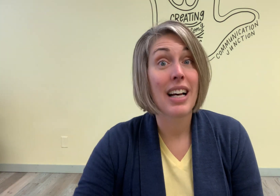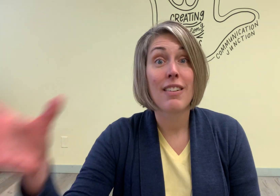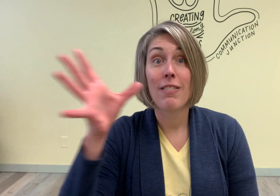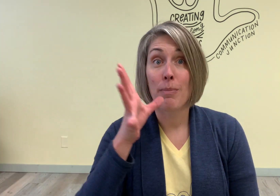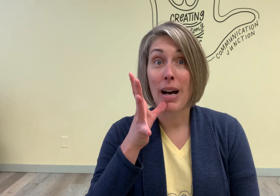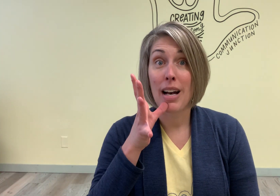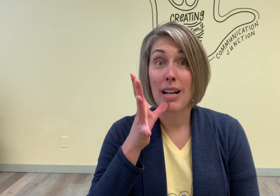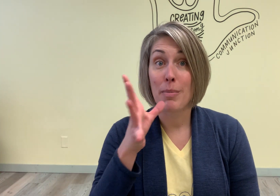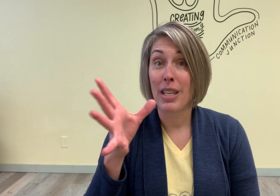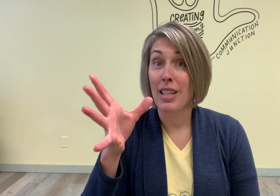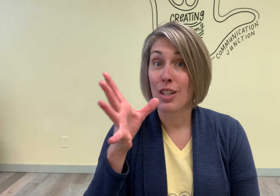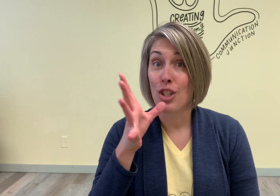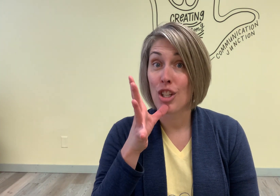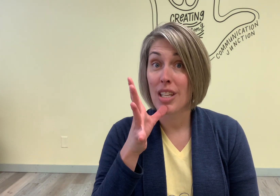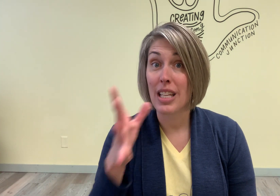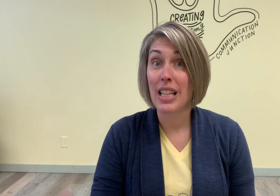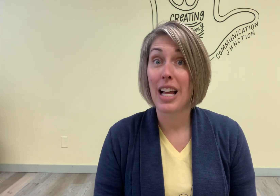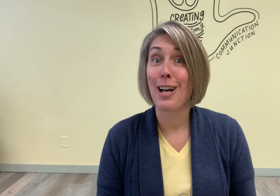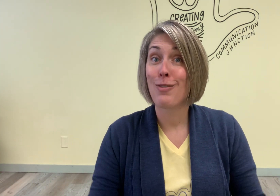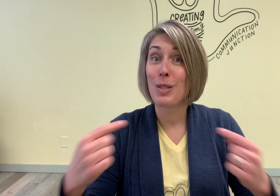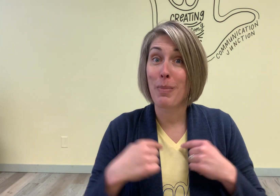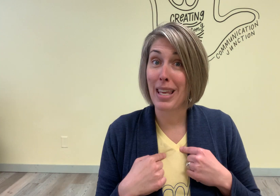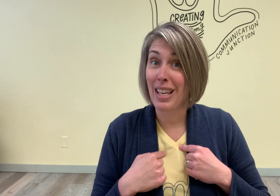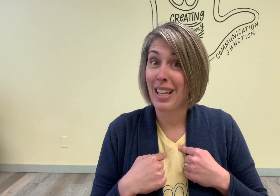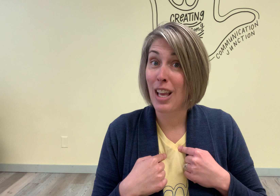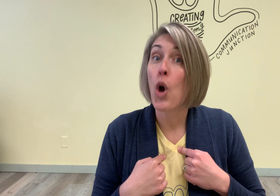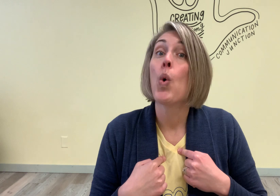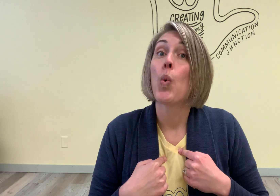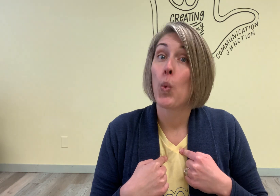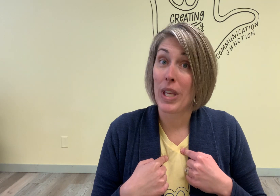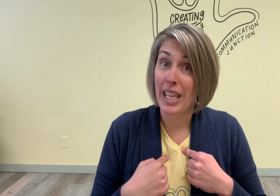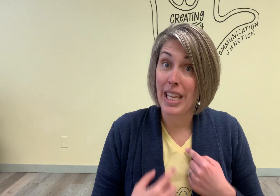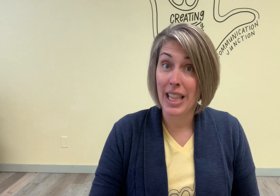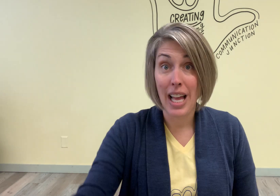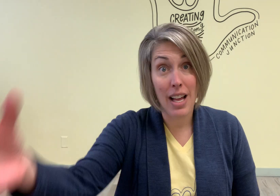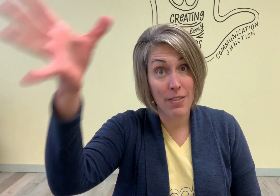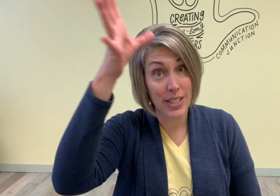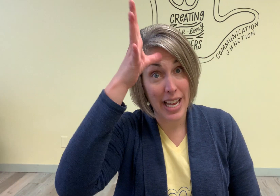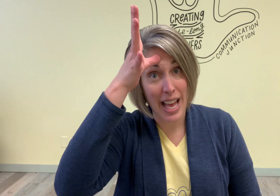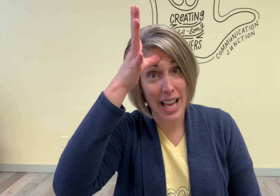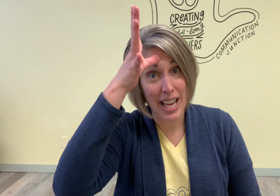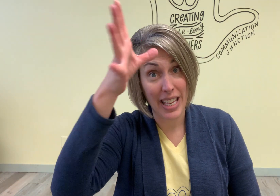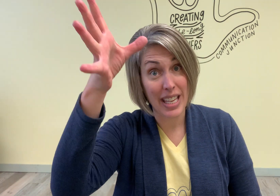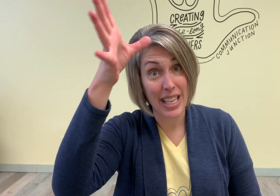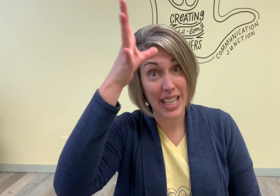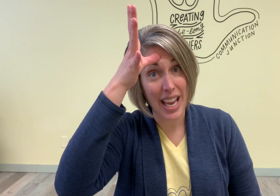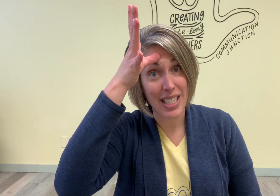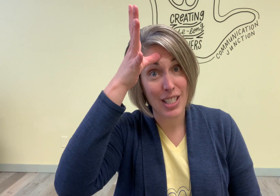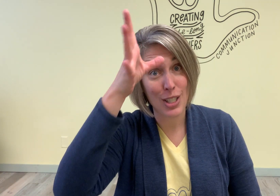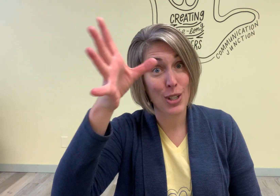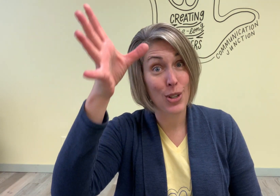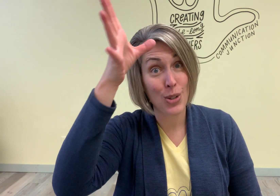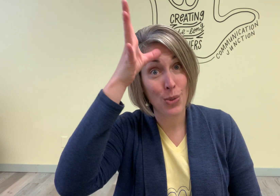love mommy, she loves me. We love daddy, yes